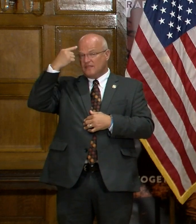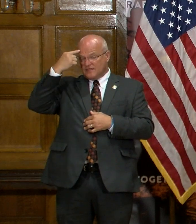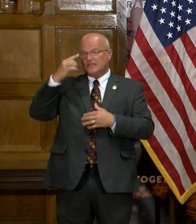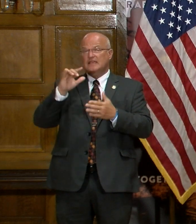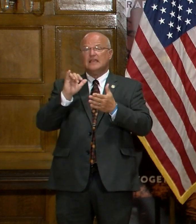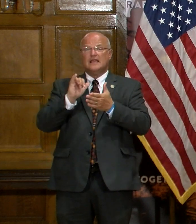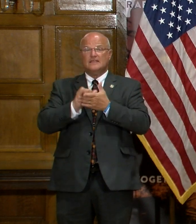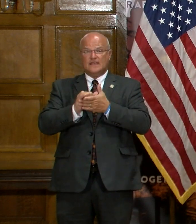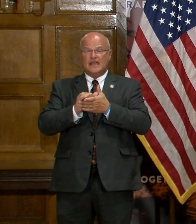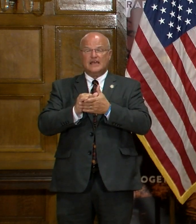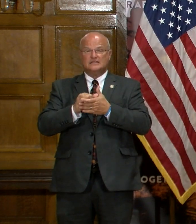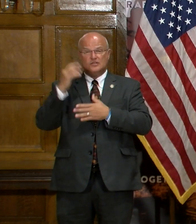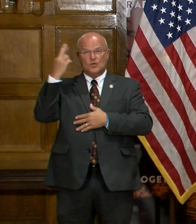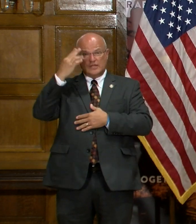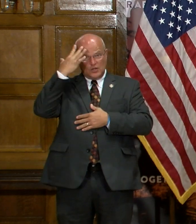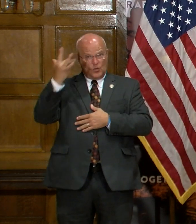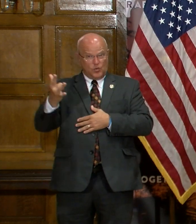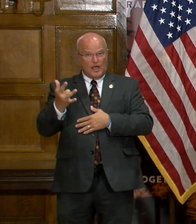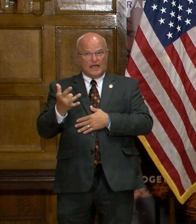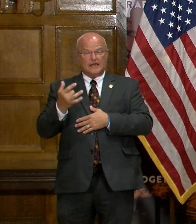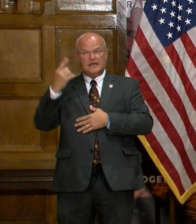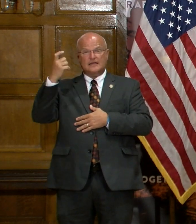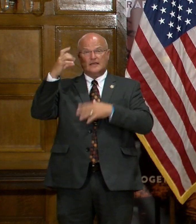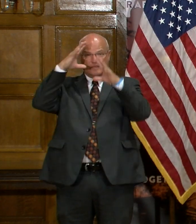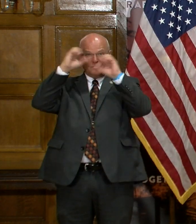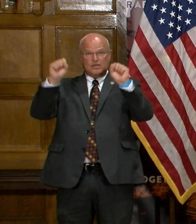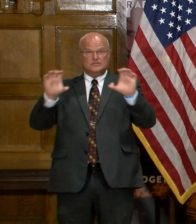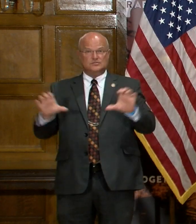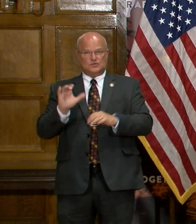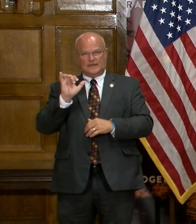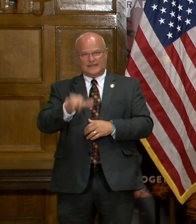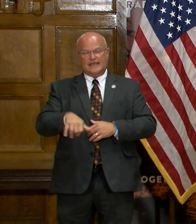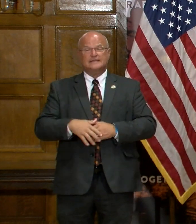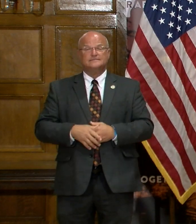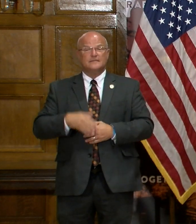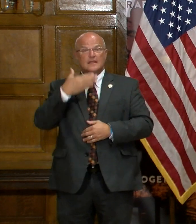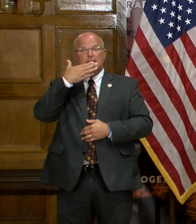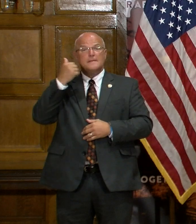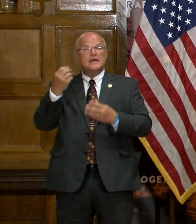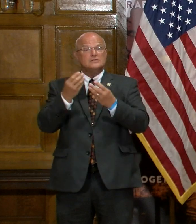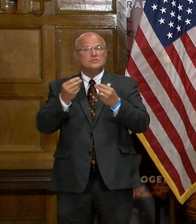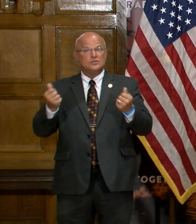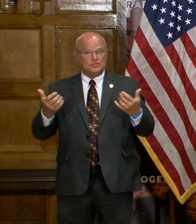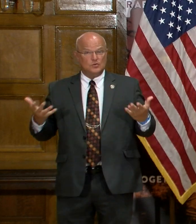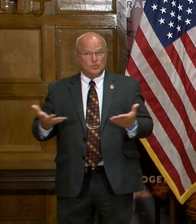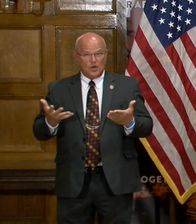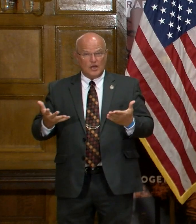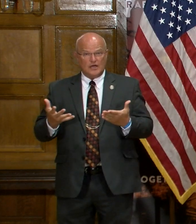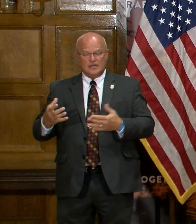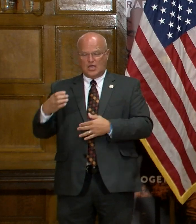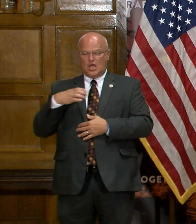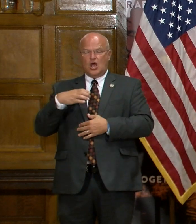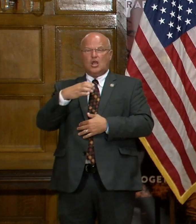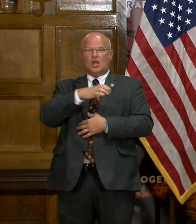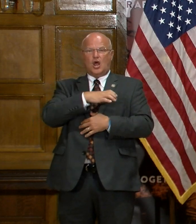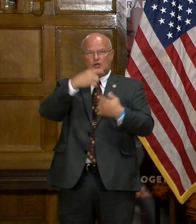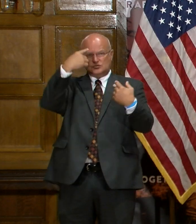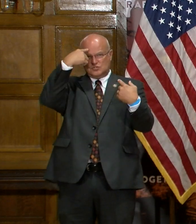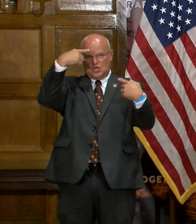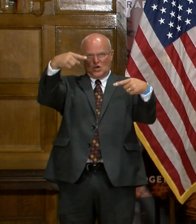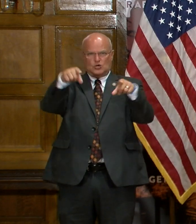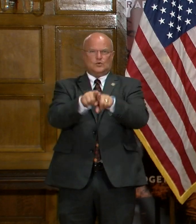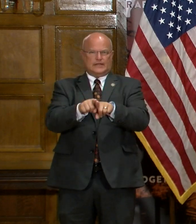that is the motivation behind what he is doing. The best solution is for Congress to reach an